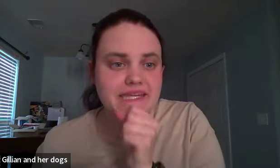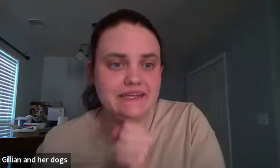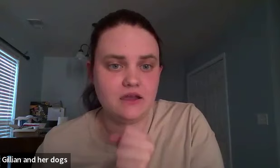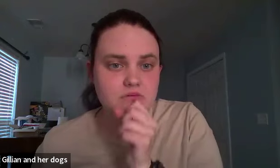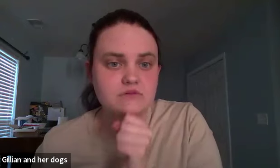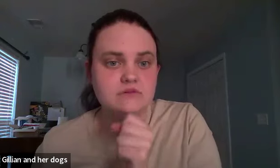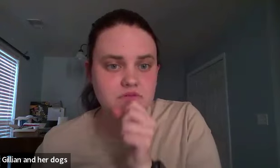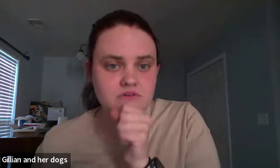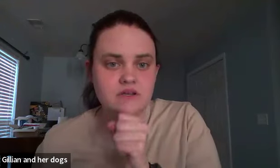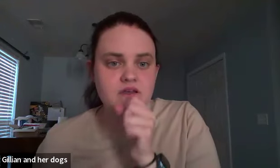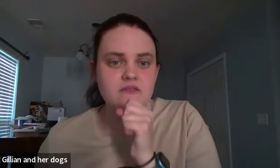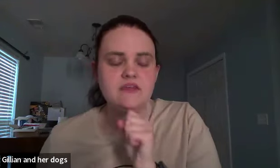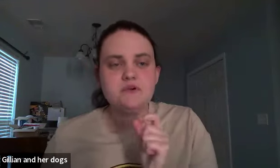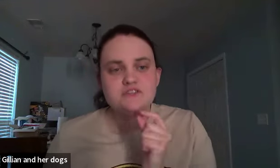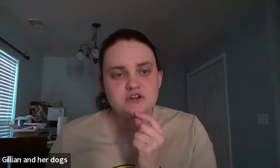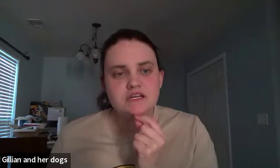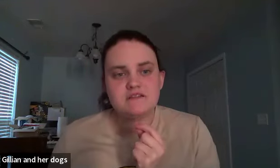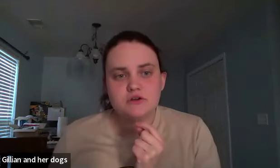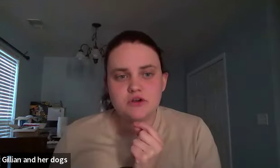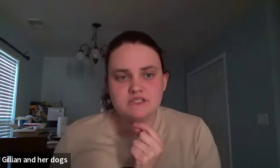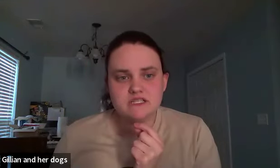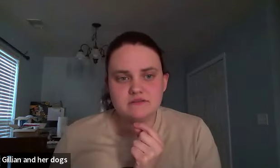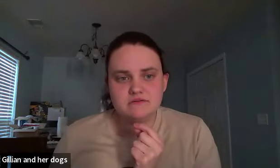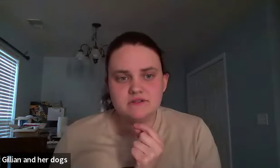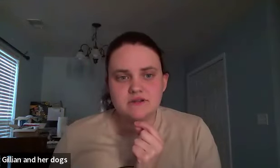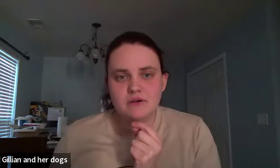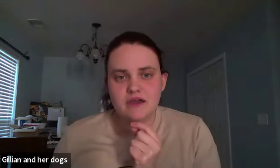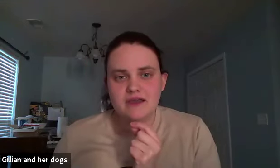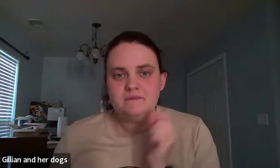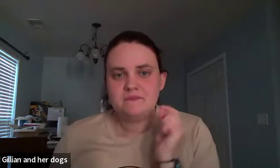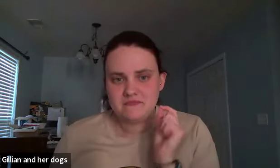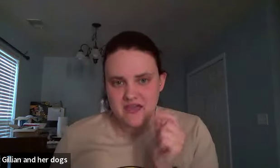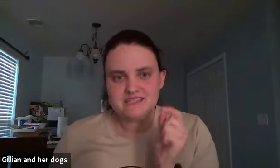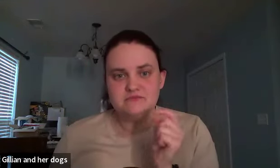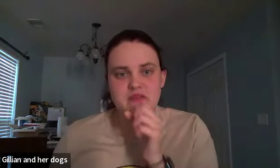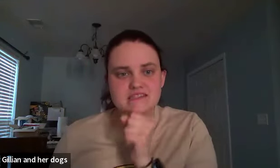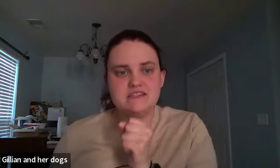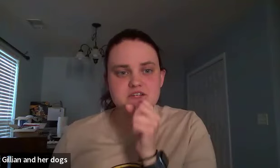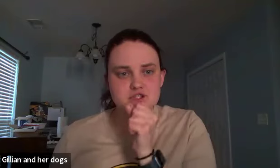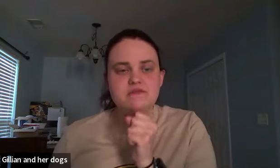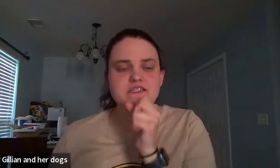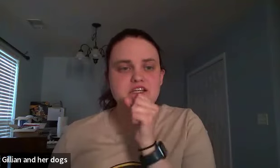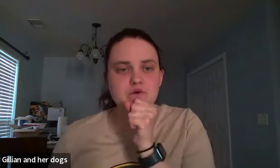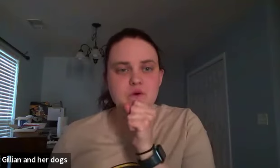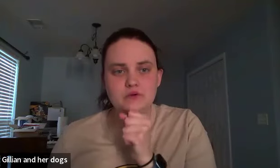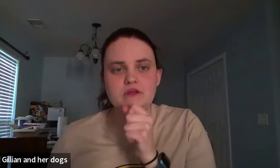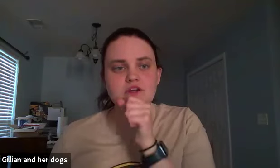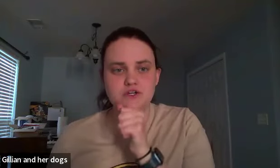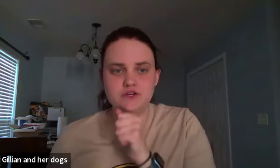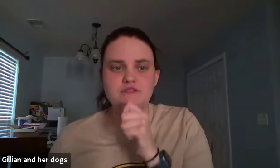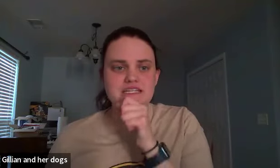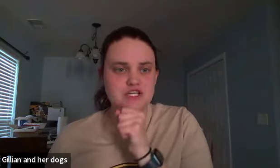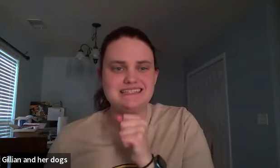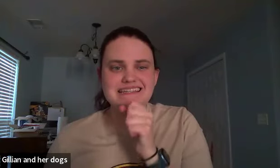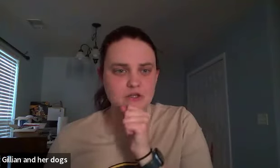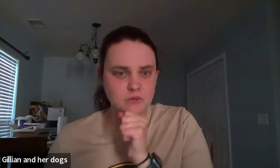coming down. Think about starting a little goatee, okay? That's the visual of it. It's like you are pulling on your goatee just a little